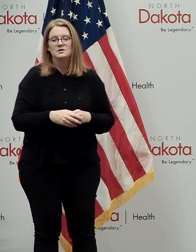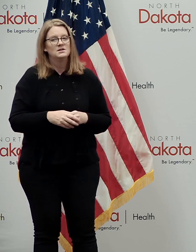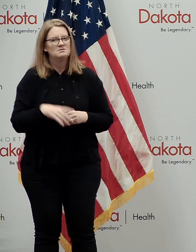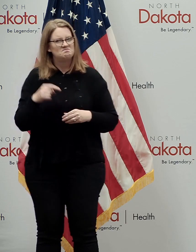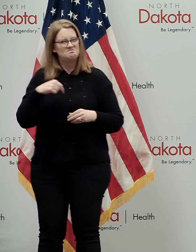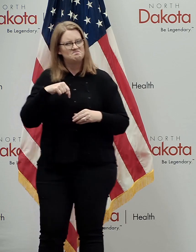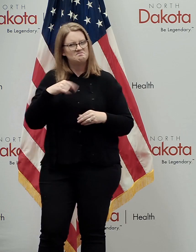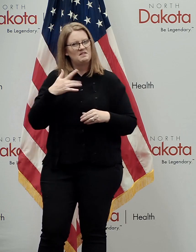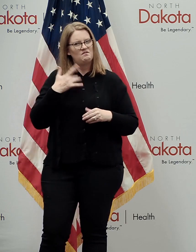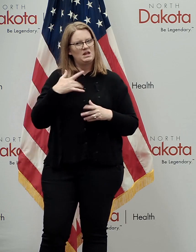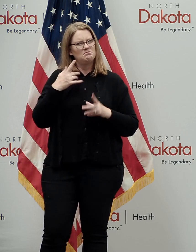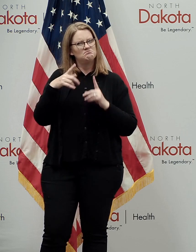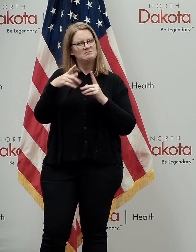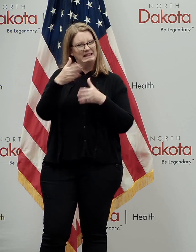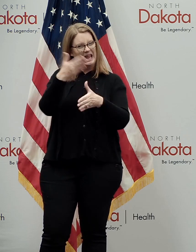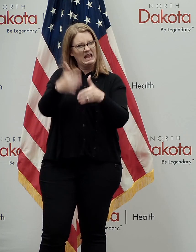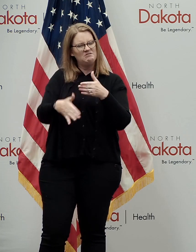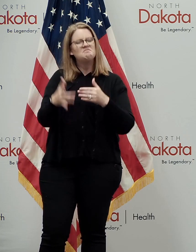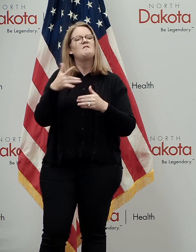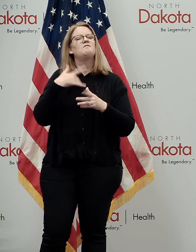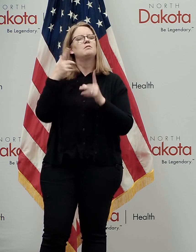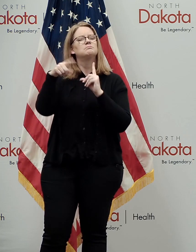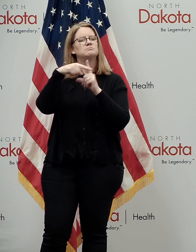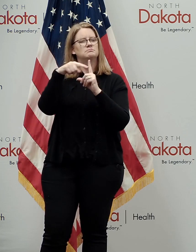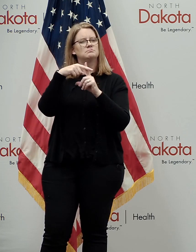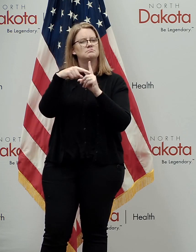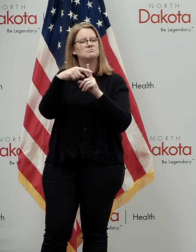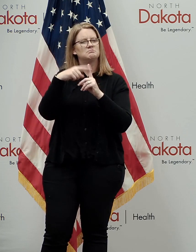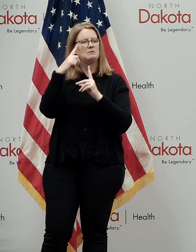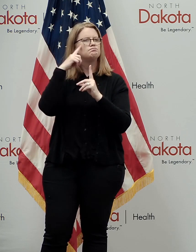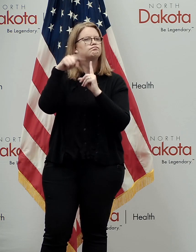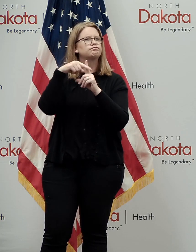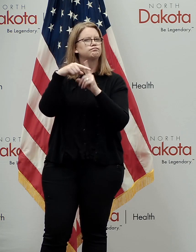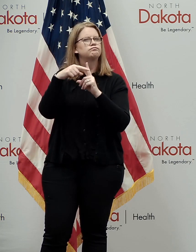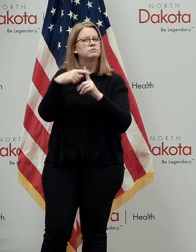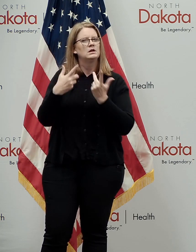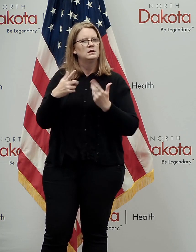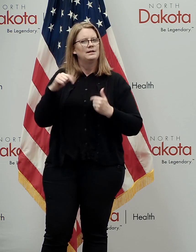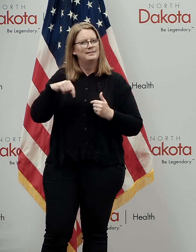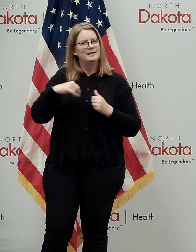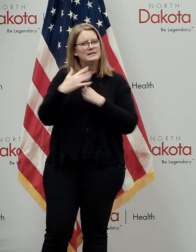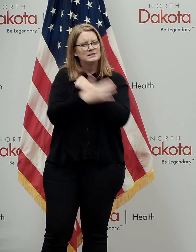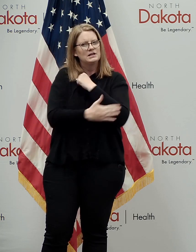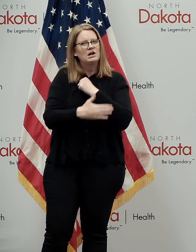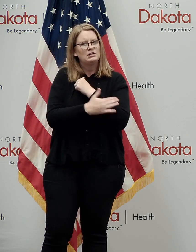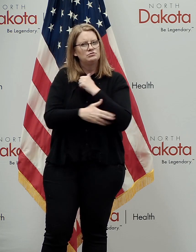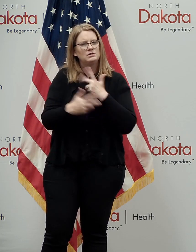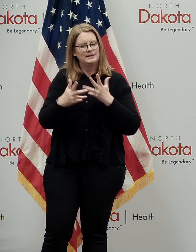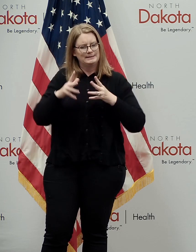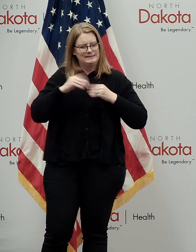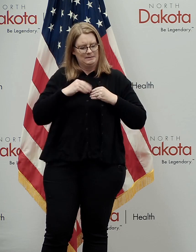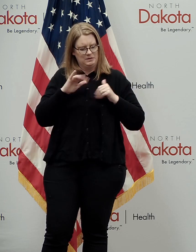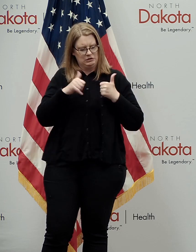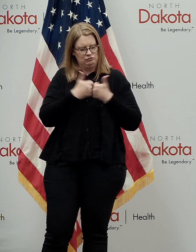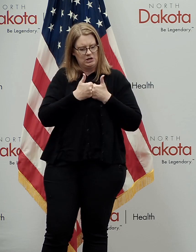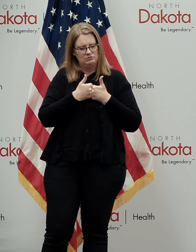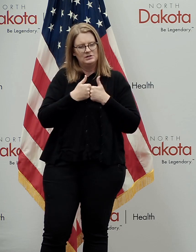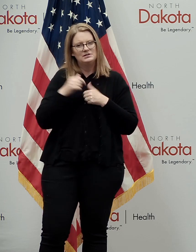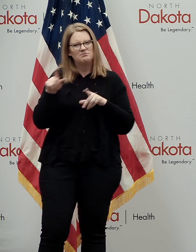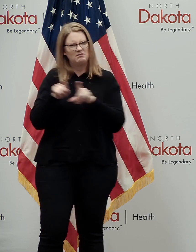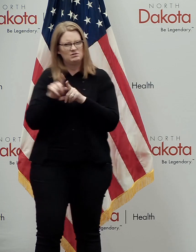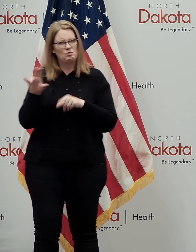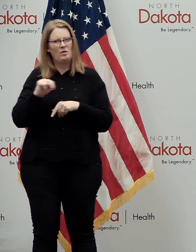this is all going to end, because it always does as our country rises up, meets the challenges, and North Dakotans rise up and meet the challenges in front of them.